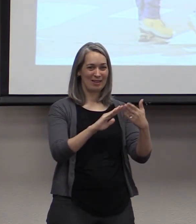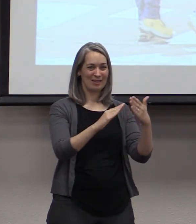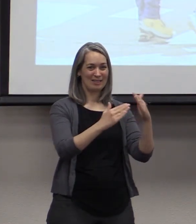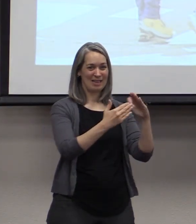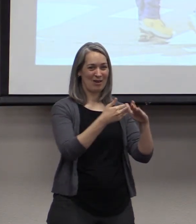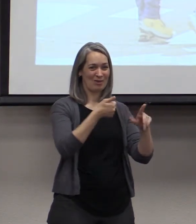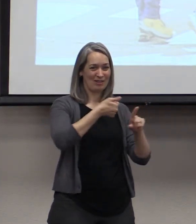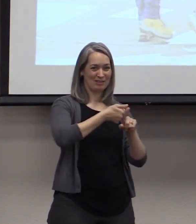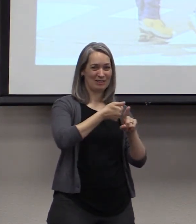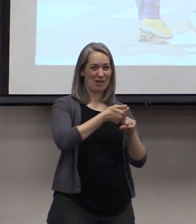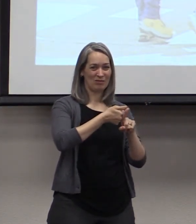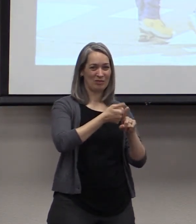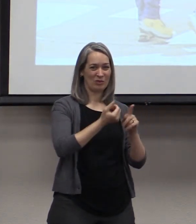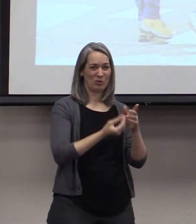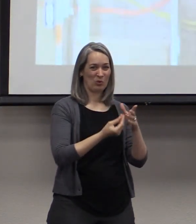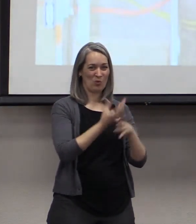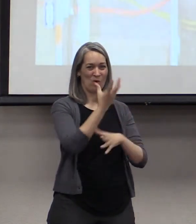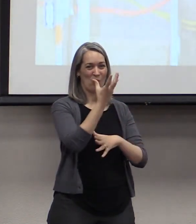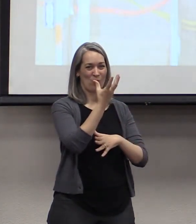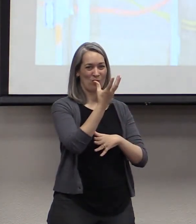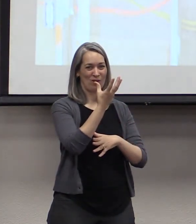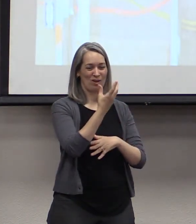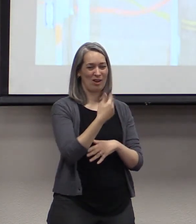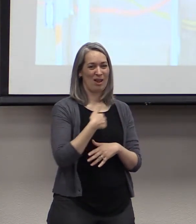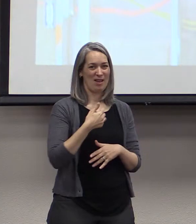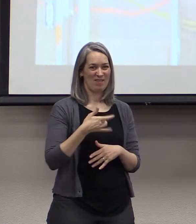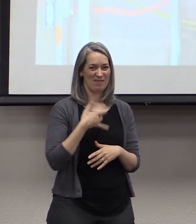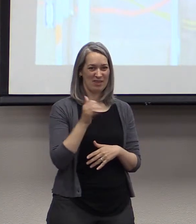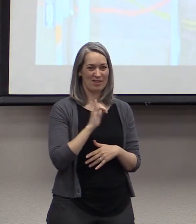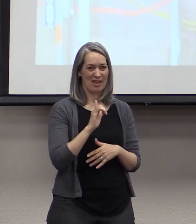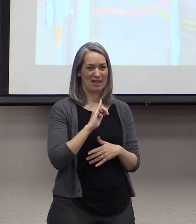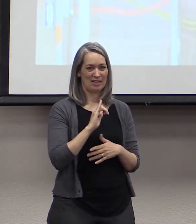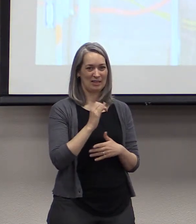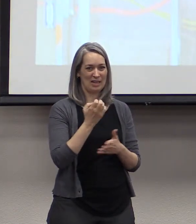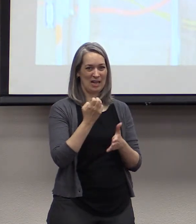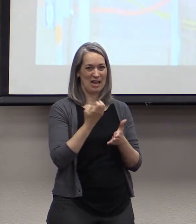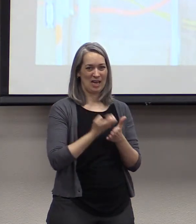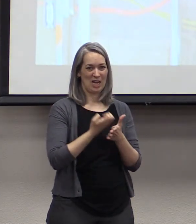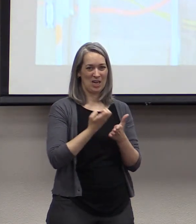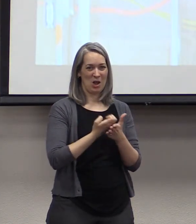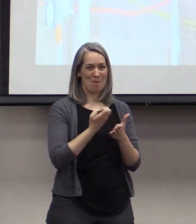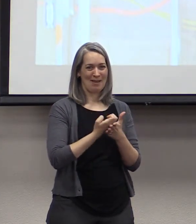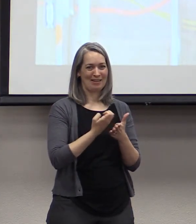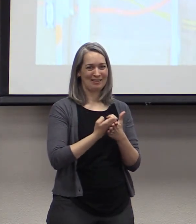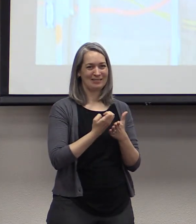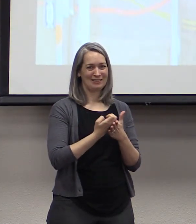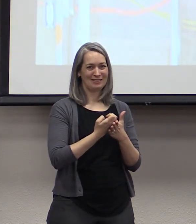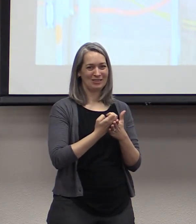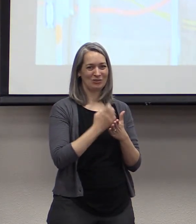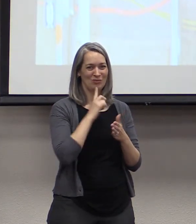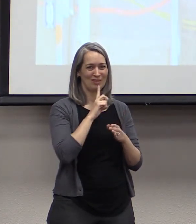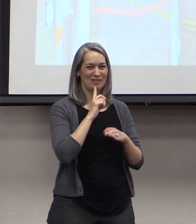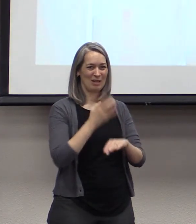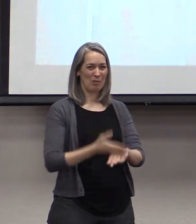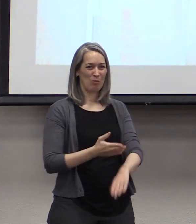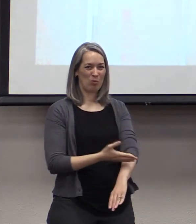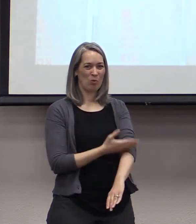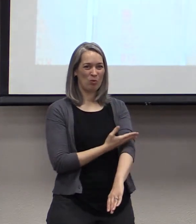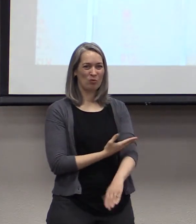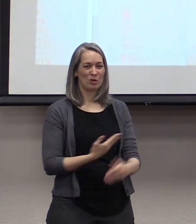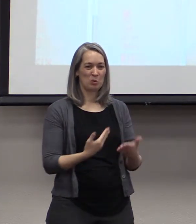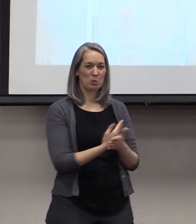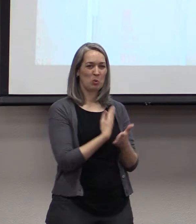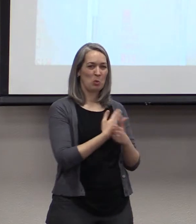Anahuac had grown tremendously, I feel like, economically. There was newer buildings there. There was this